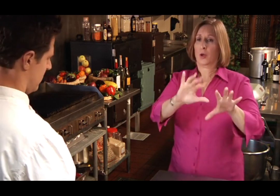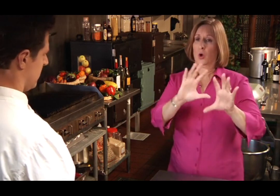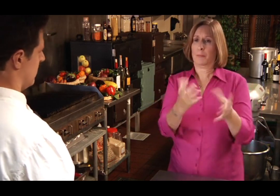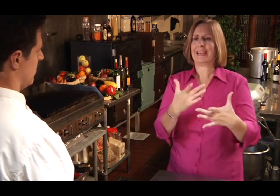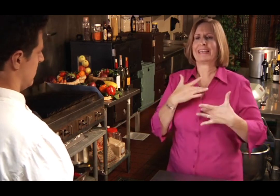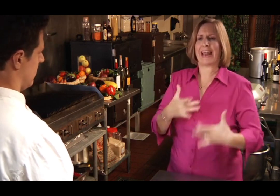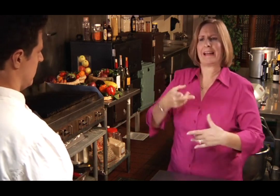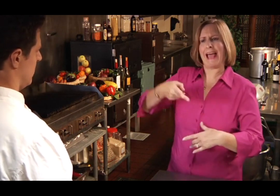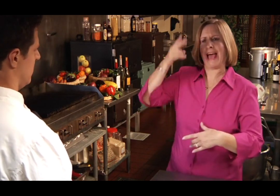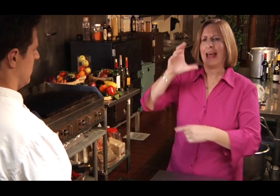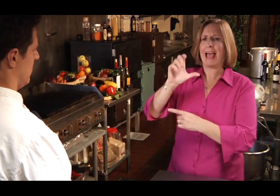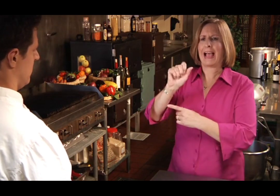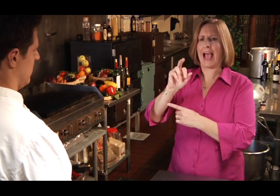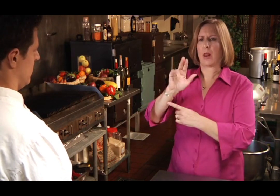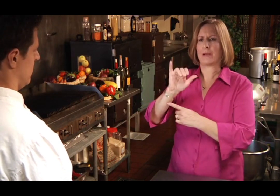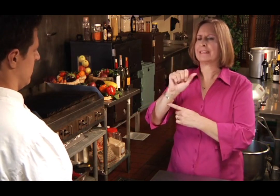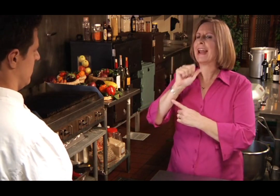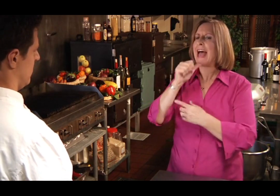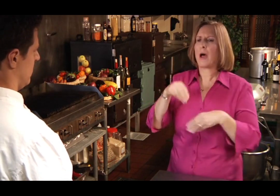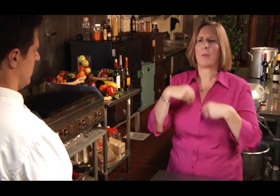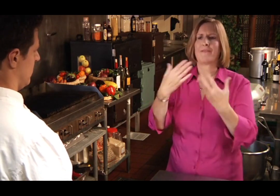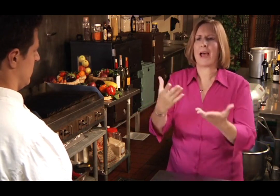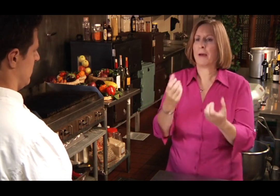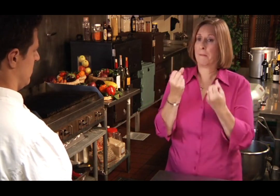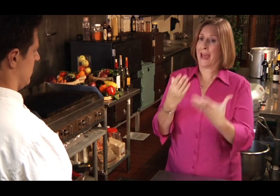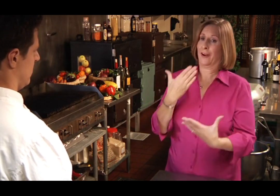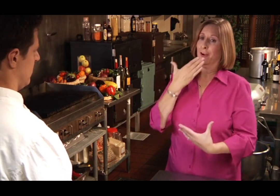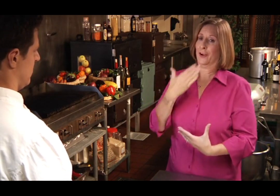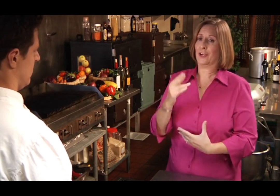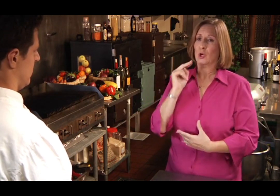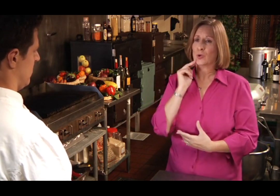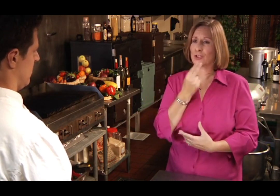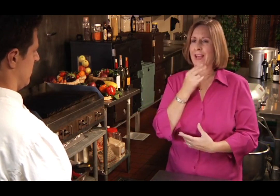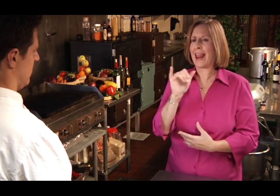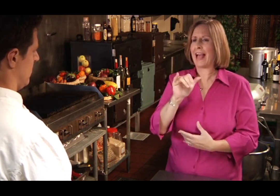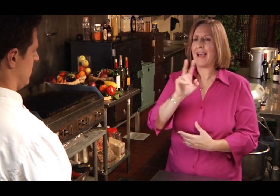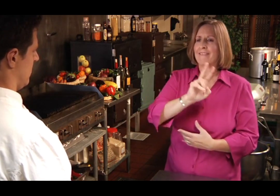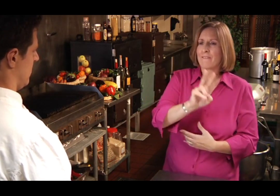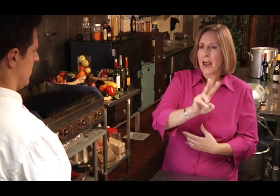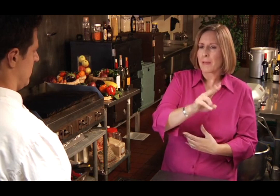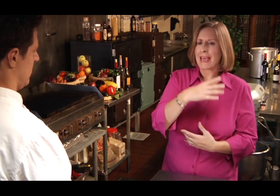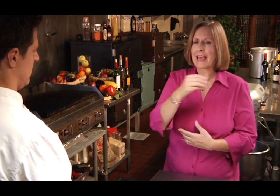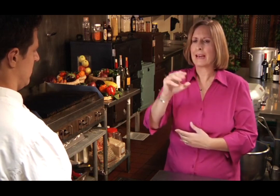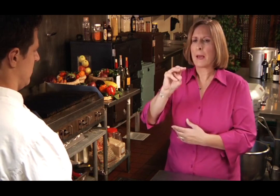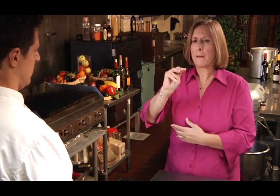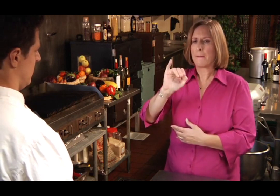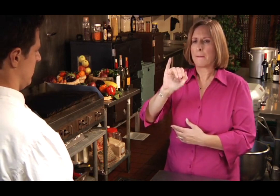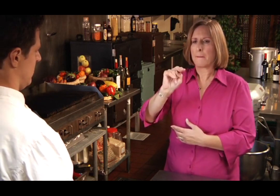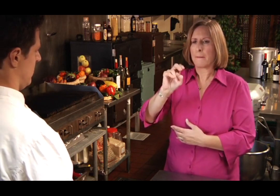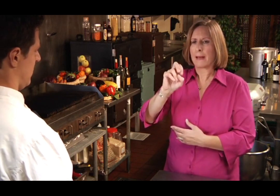They are usually high in calories and do not supply many good nutrients like vitamins and minerals.